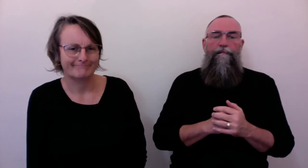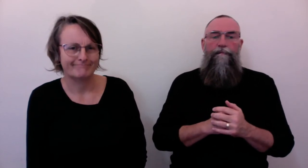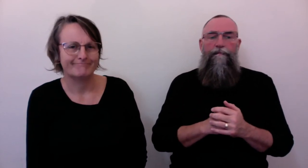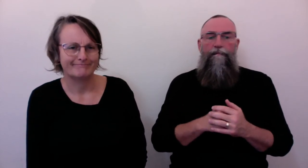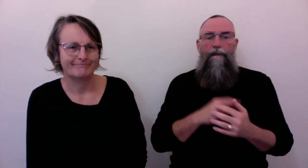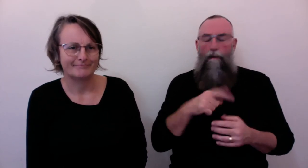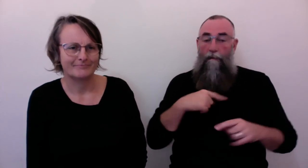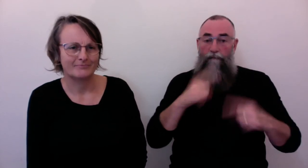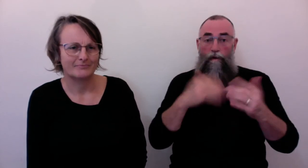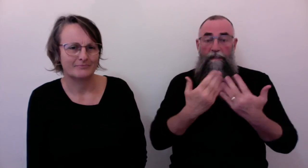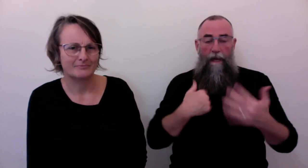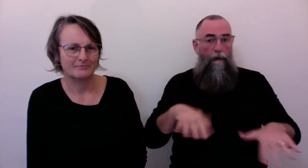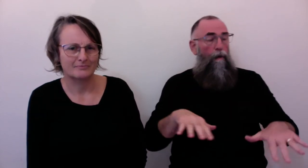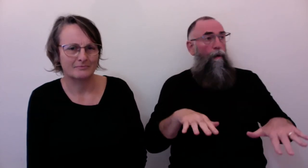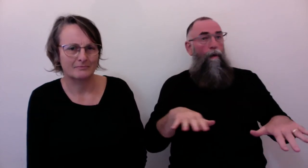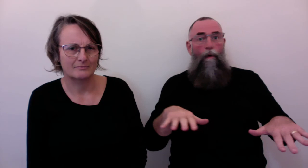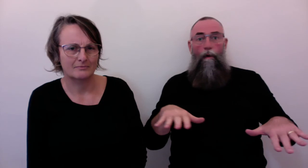day was so surreal because I was like, oh my God, what am I doing?